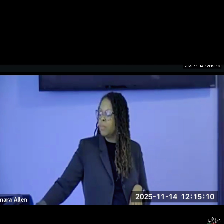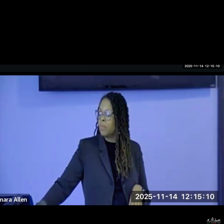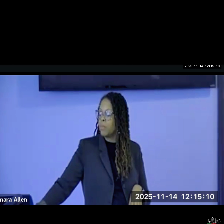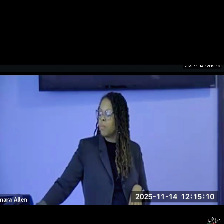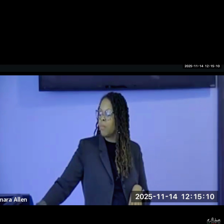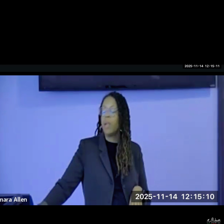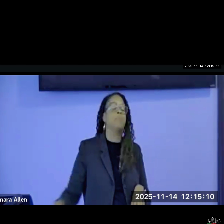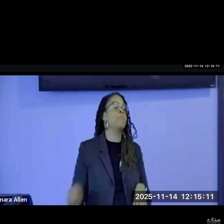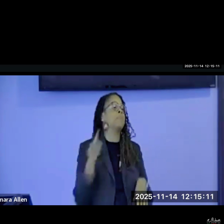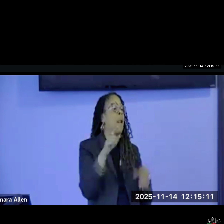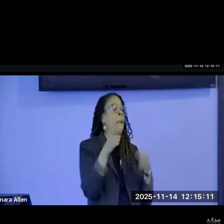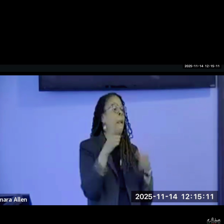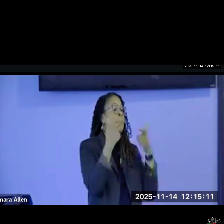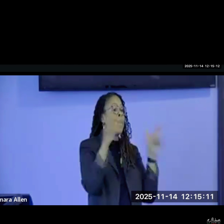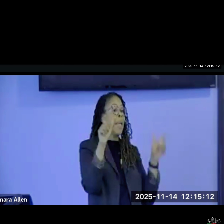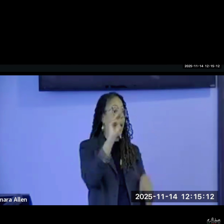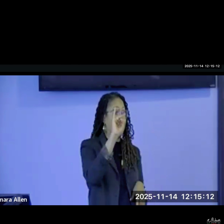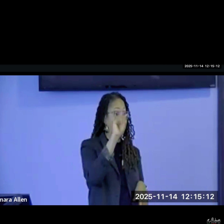us and them.